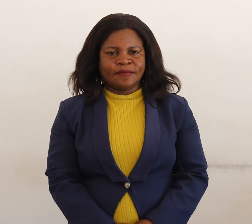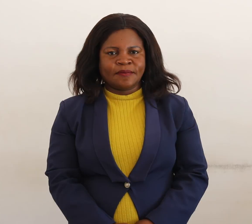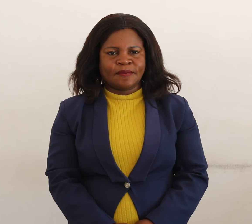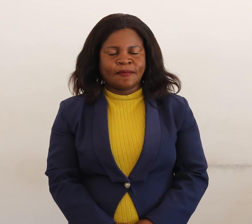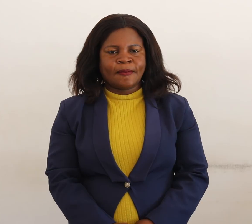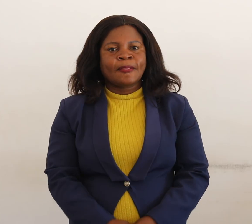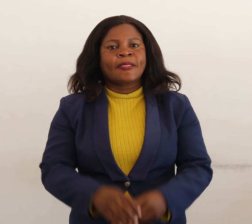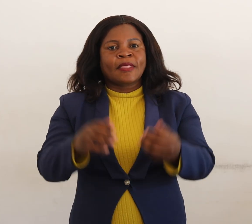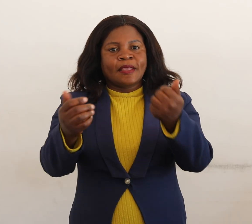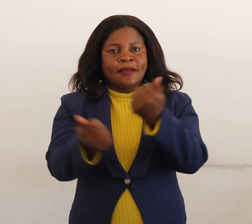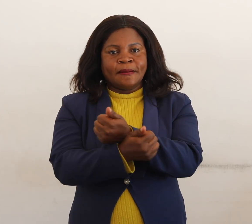Amendment of Section 2.